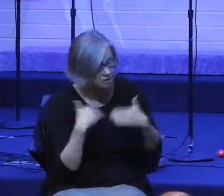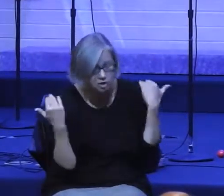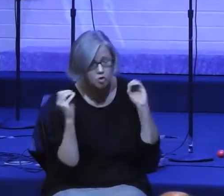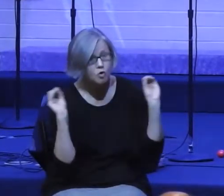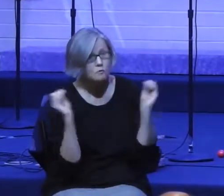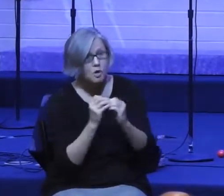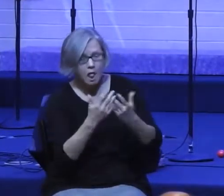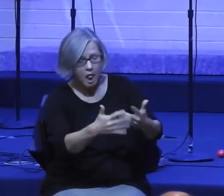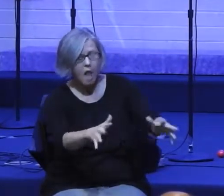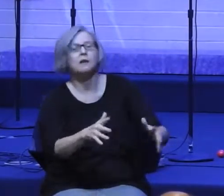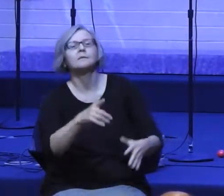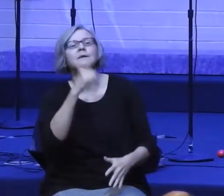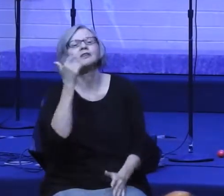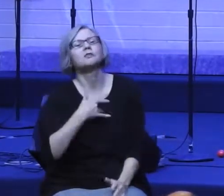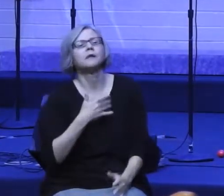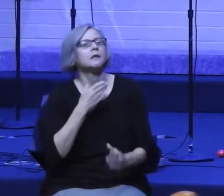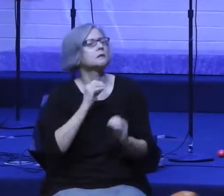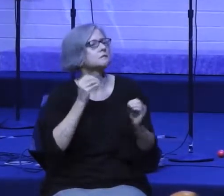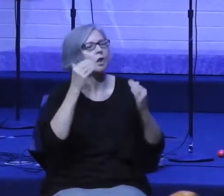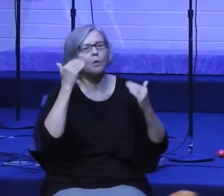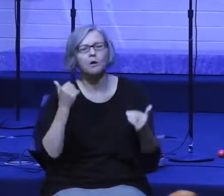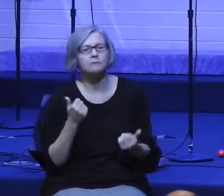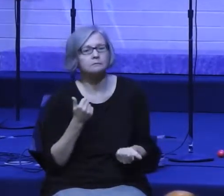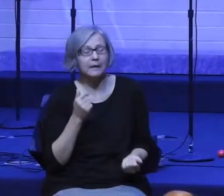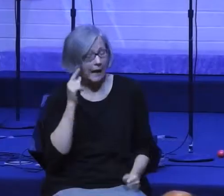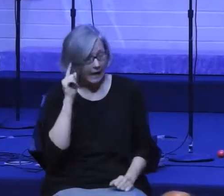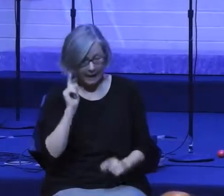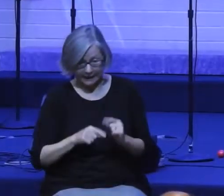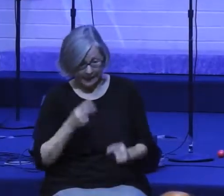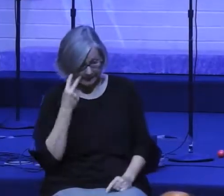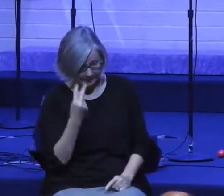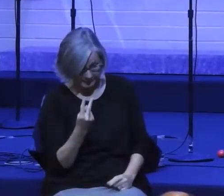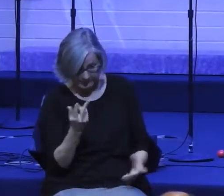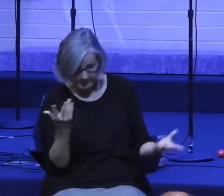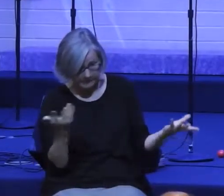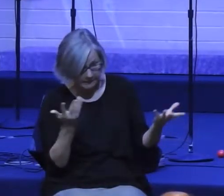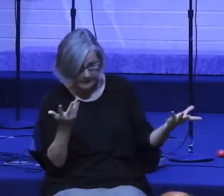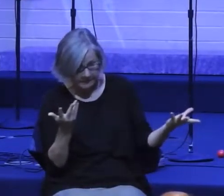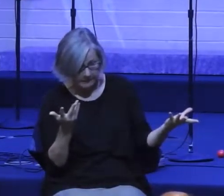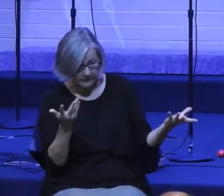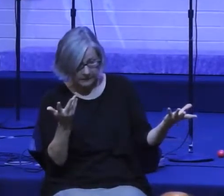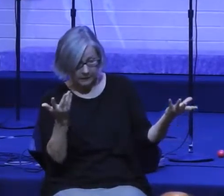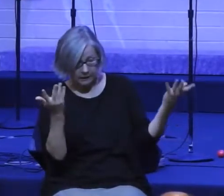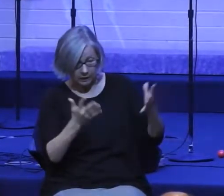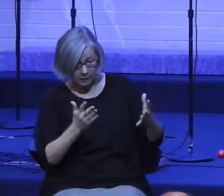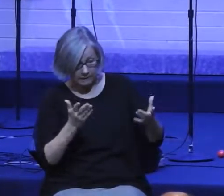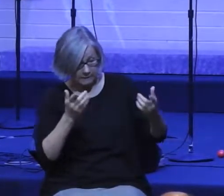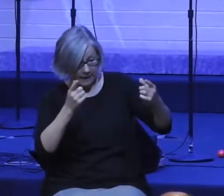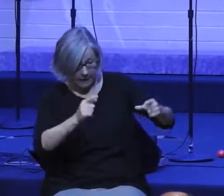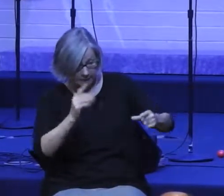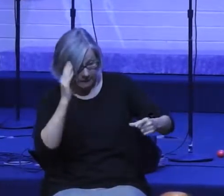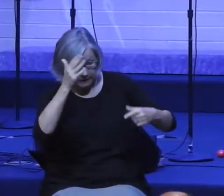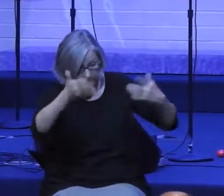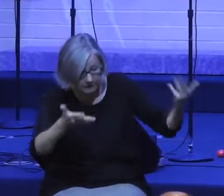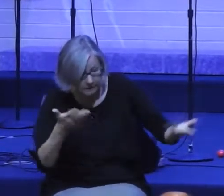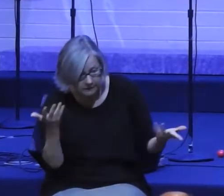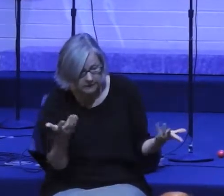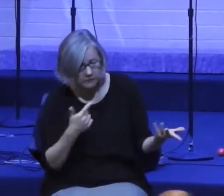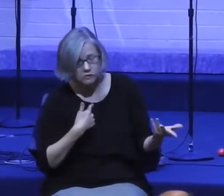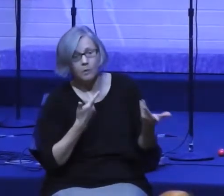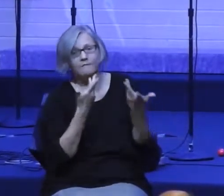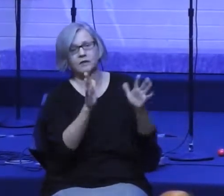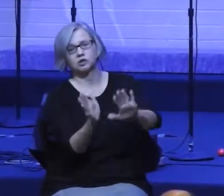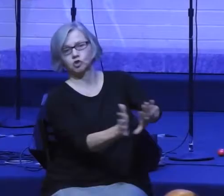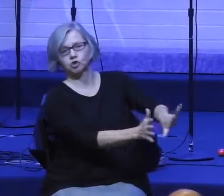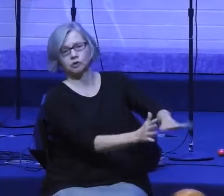a sense of hopelessness. I can't see where this could possibly be going, so I'm just going to be done. We